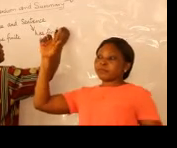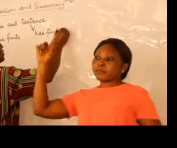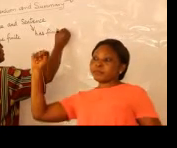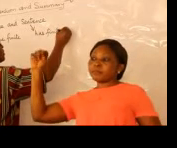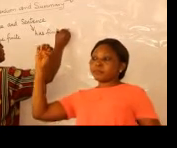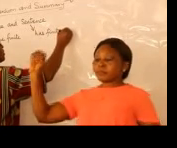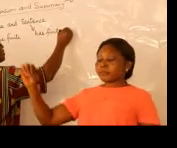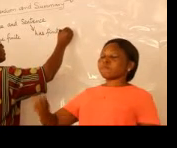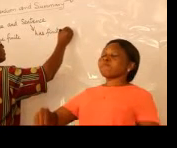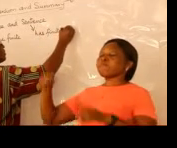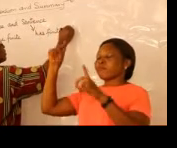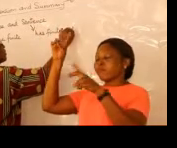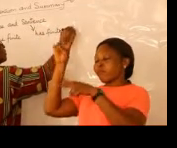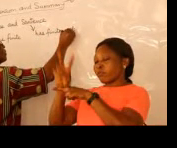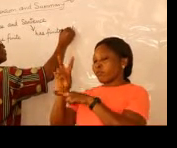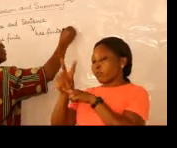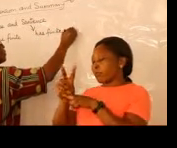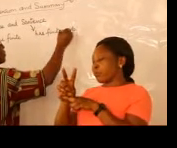verb.